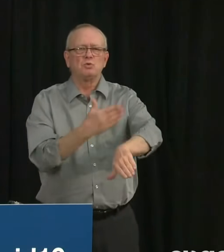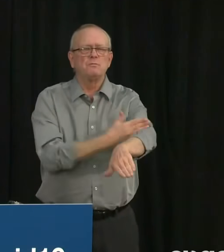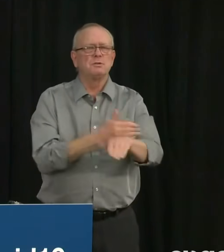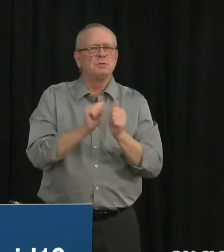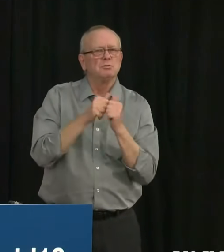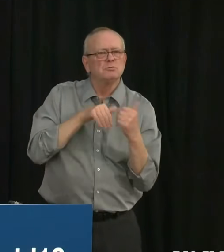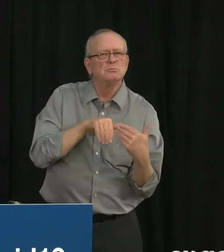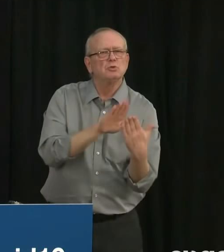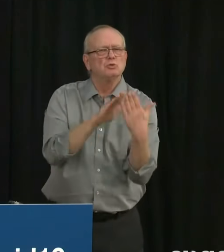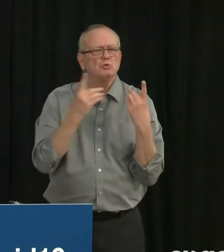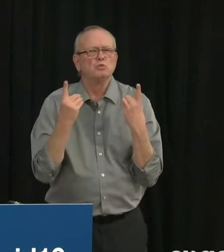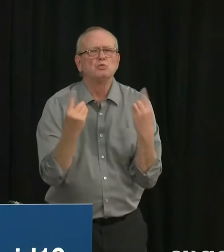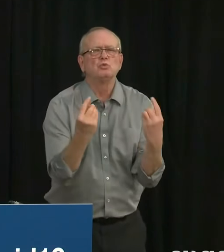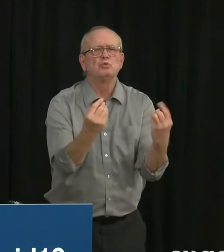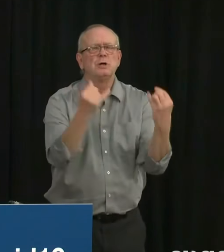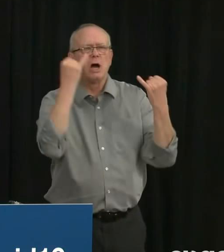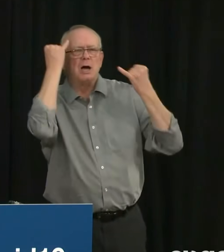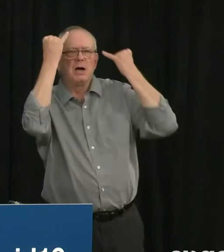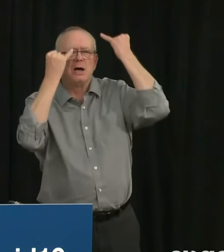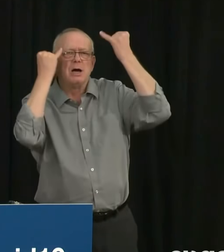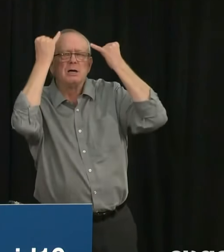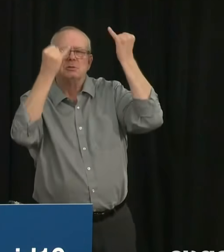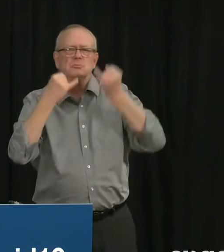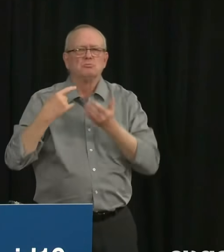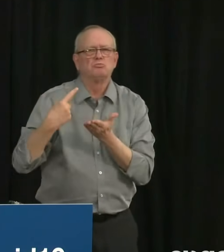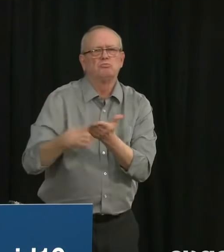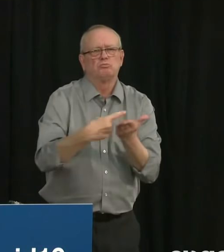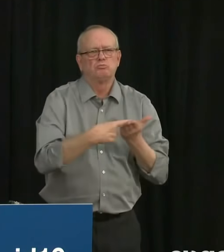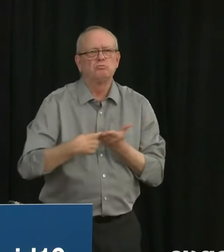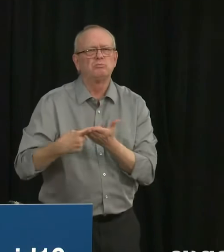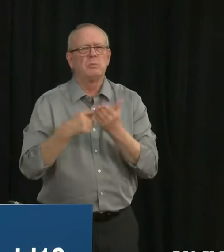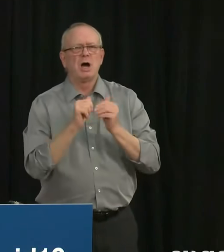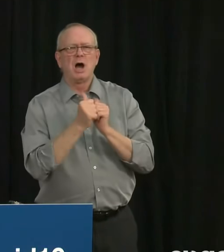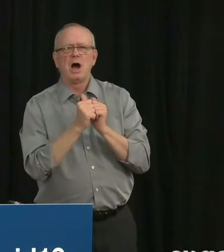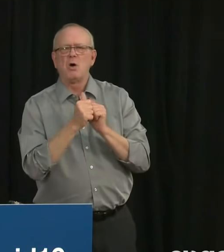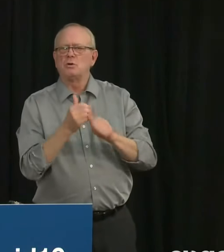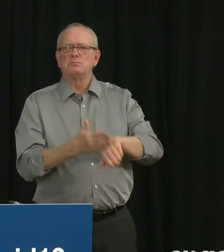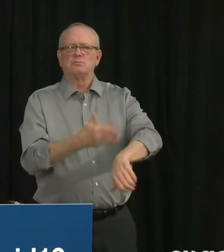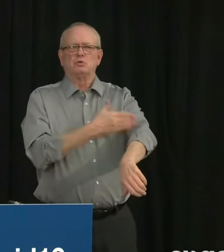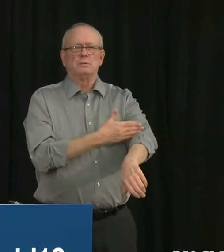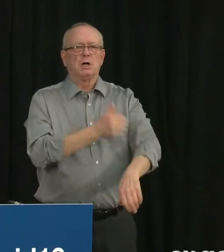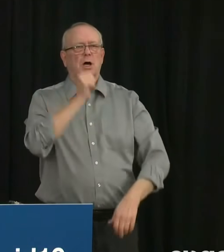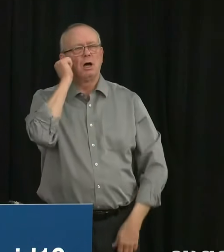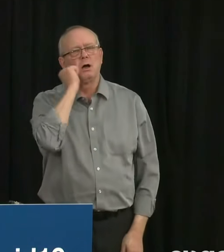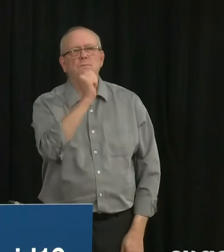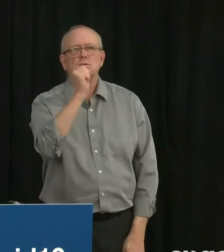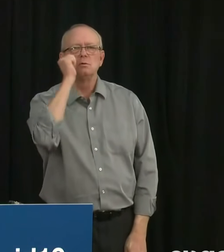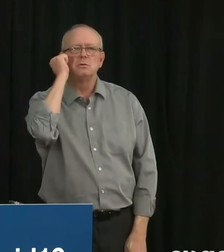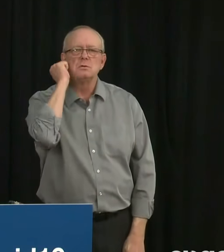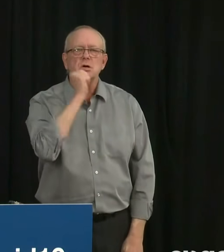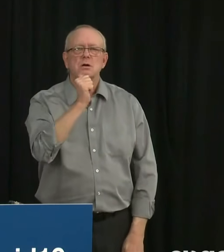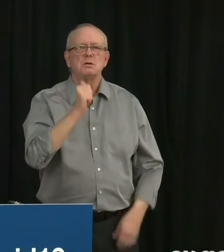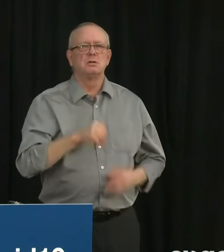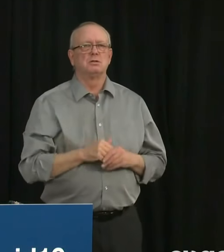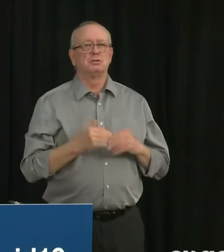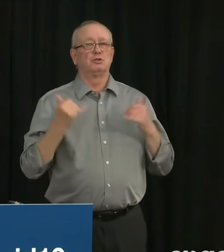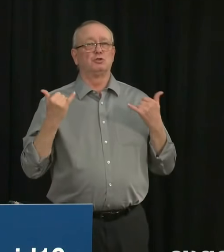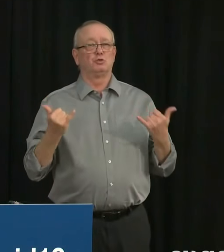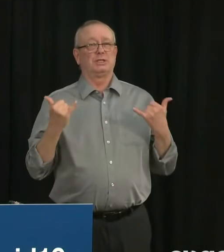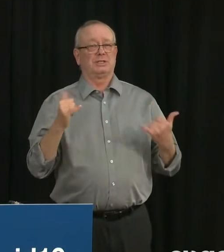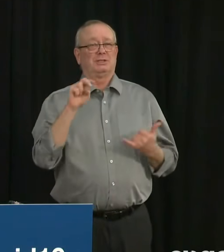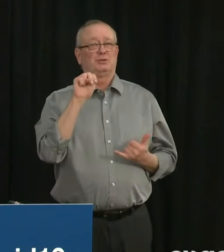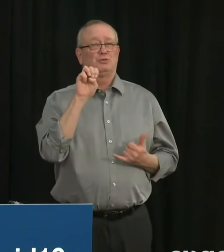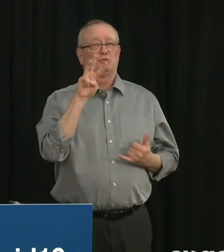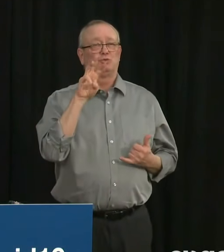a variety of ideas about how we can do better. The comments, as reported, are taken out of